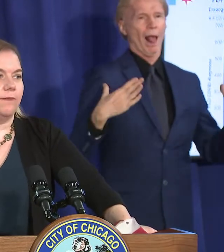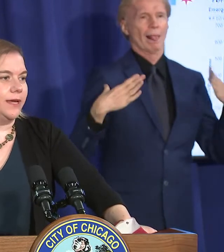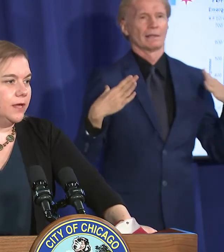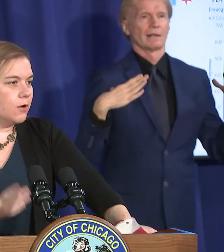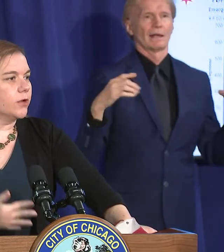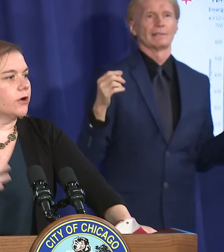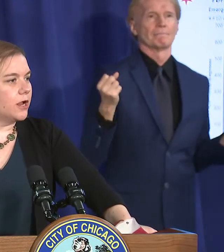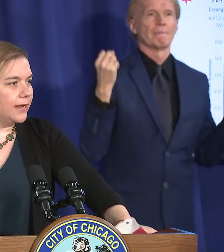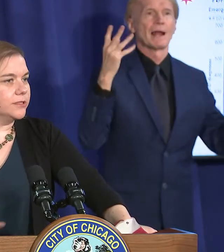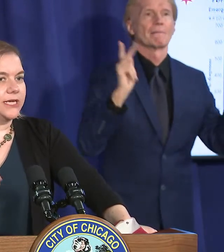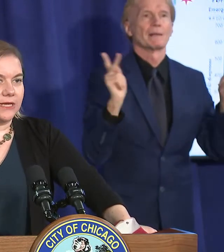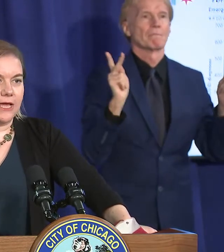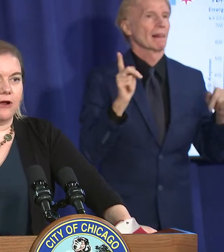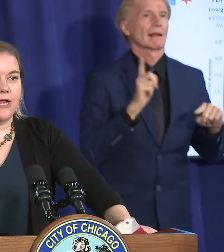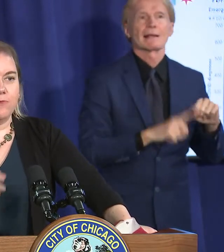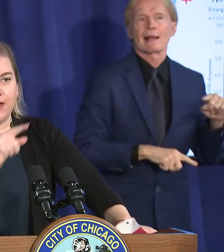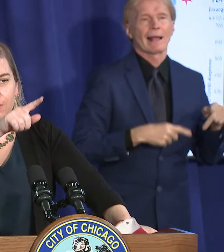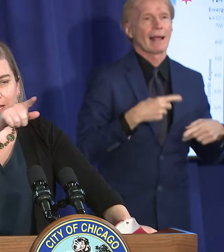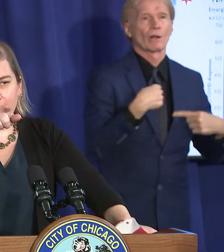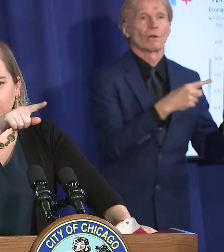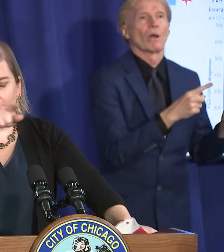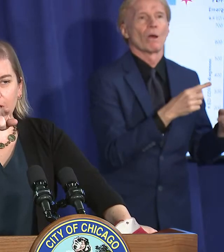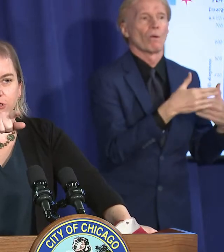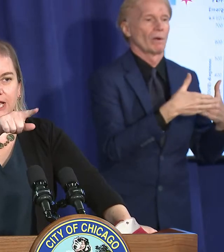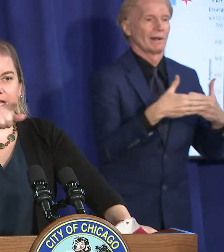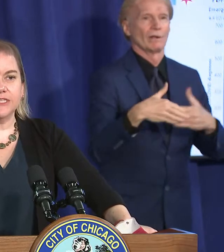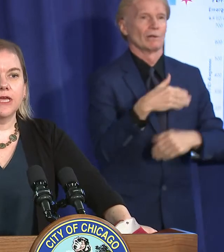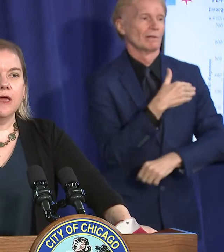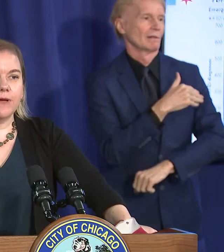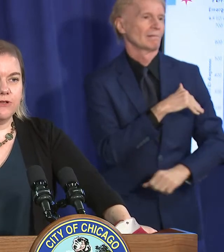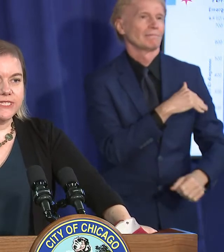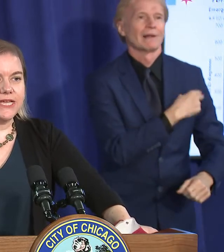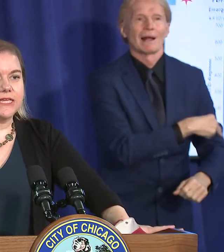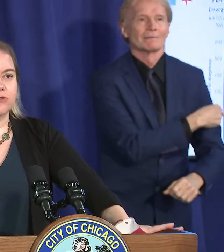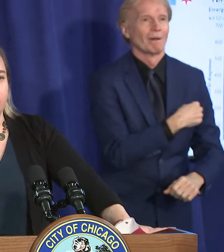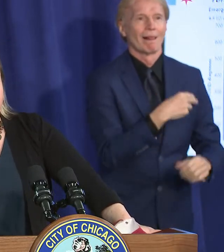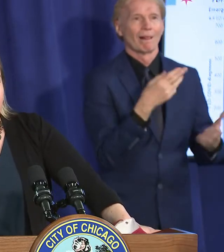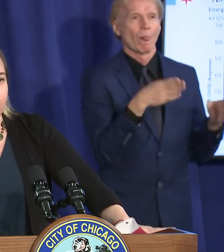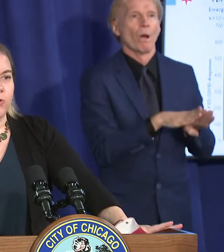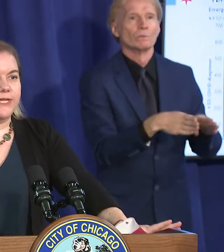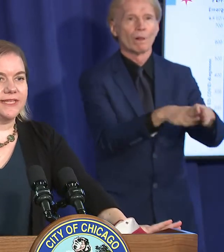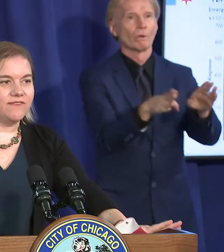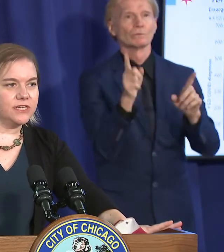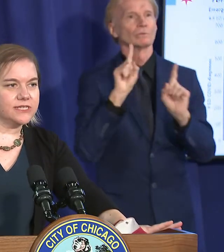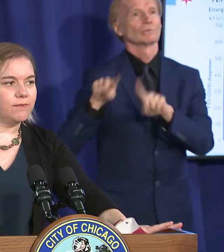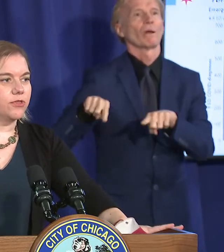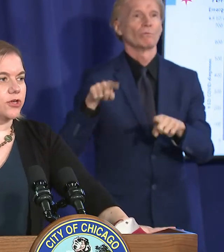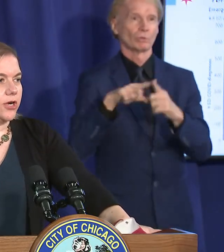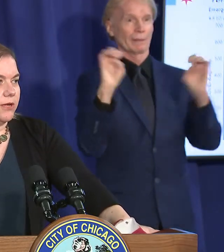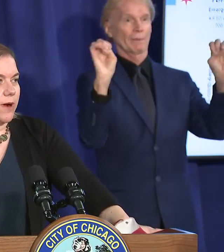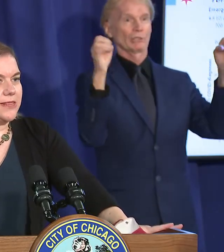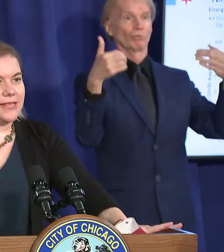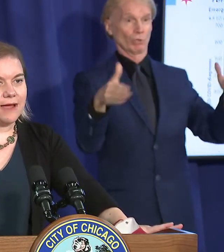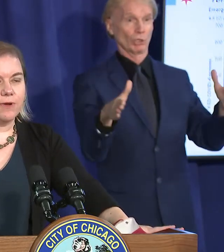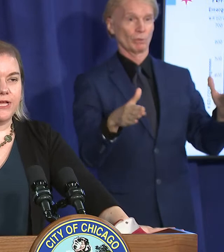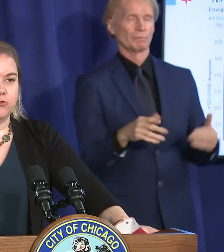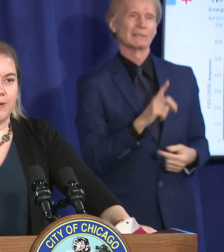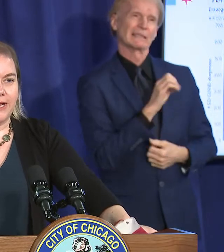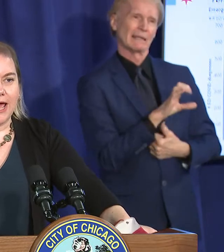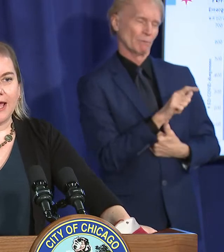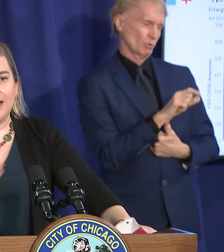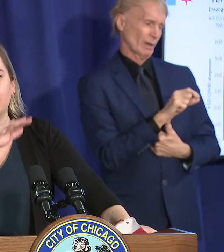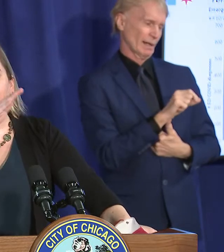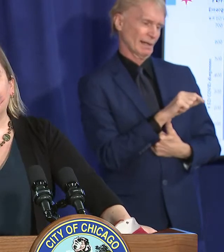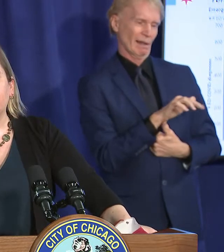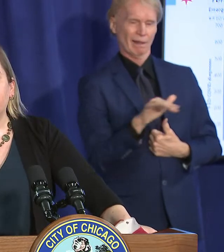emergency department where they're unable to get care anyway, in other settings. But you see that sort of December 27, December 30, right in that range,